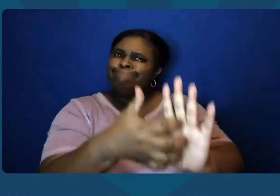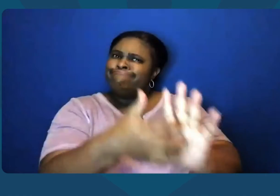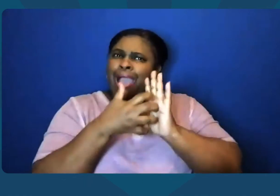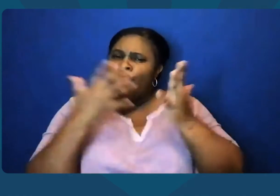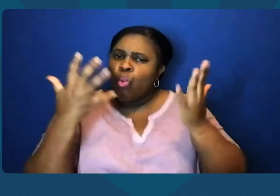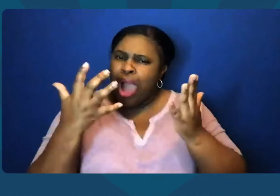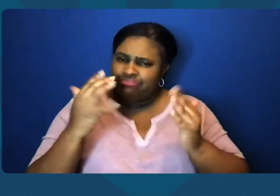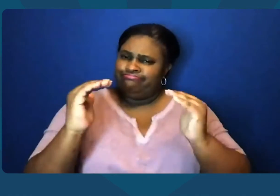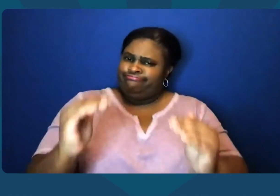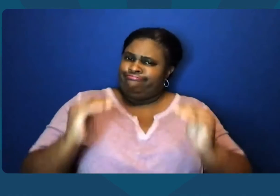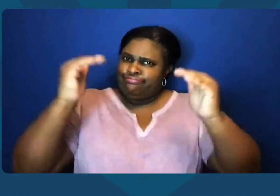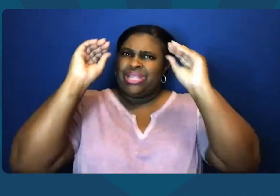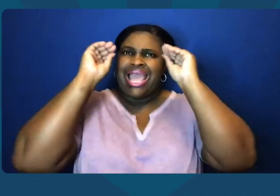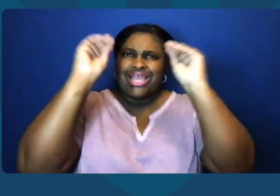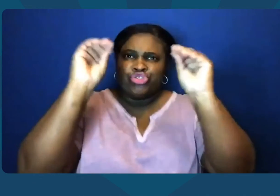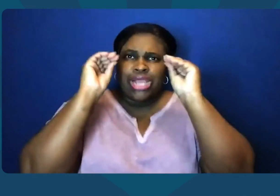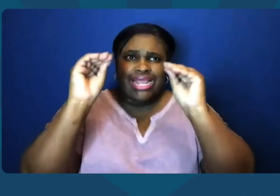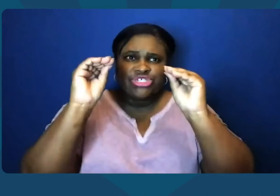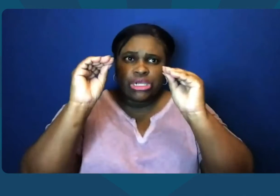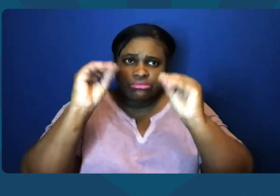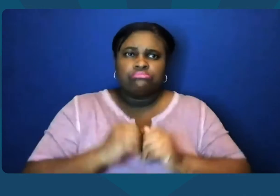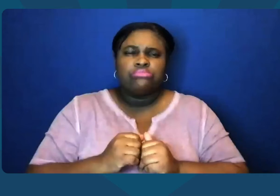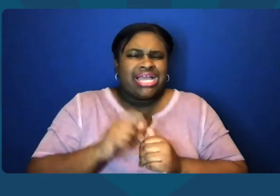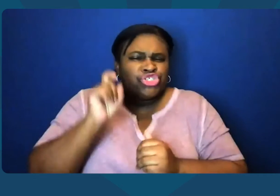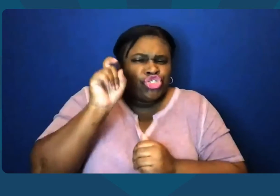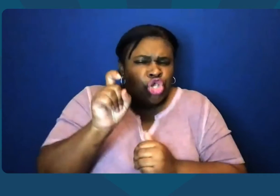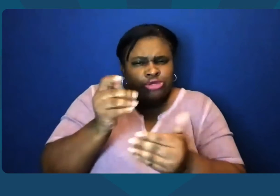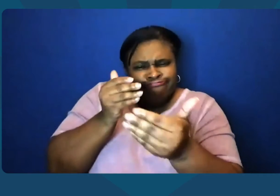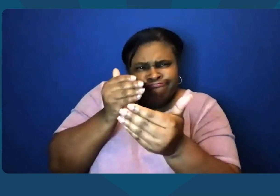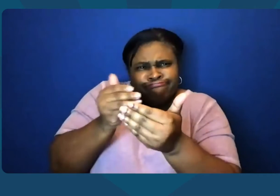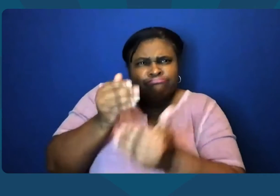education be as nearly free as possible.